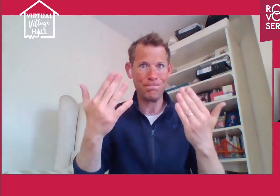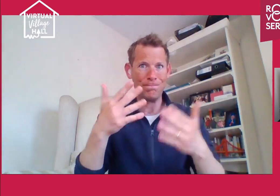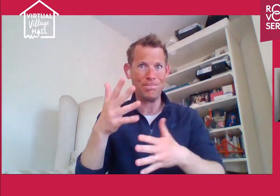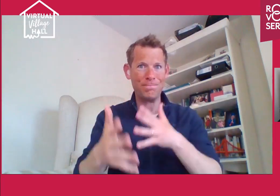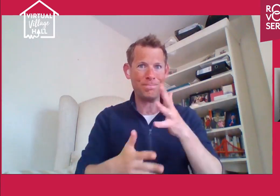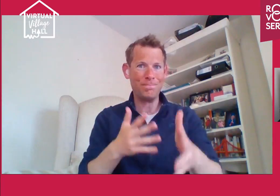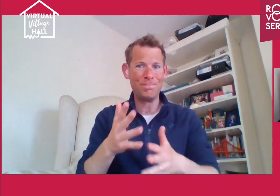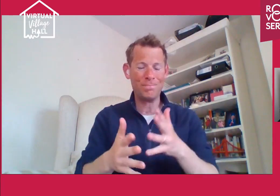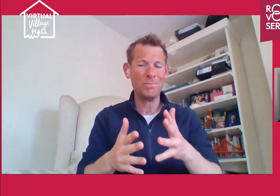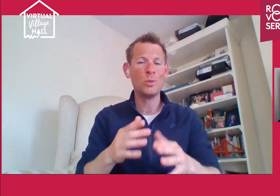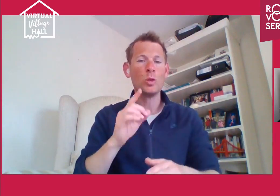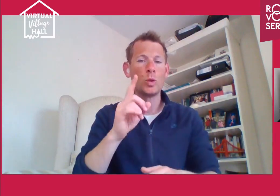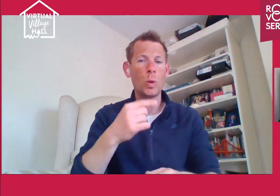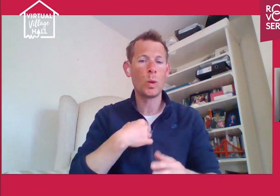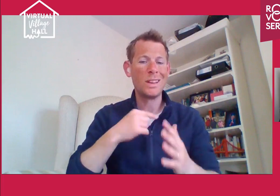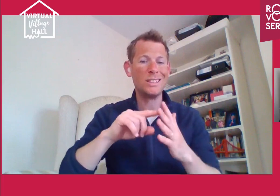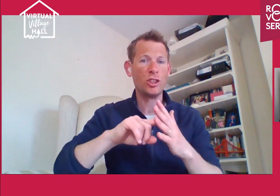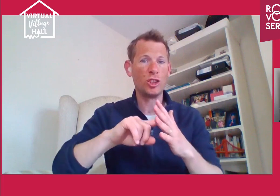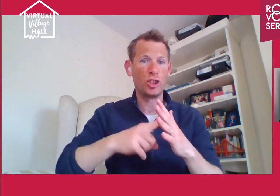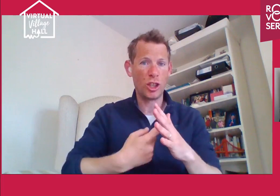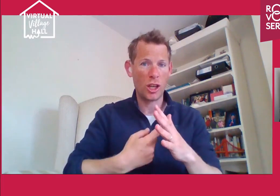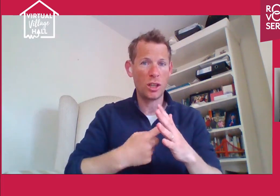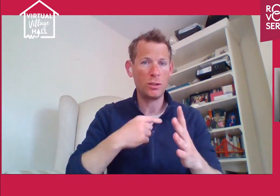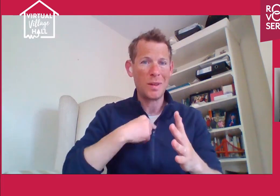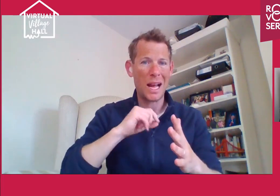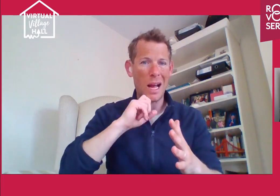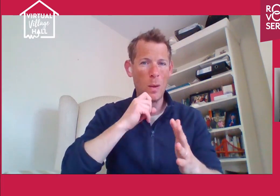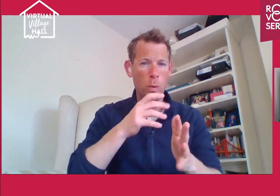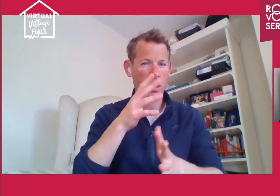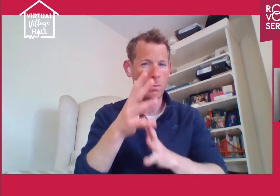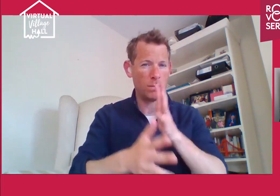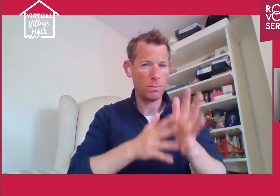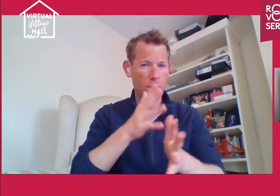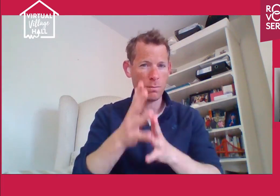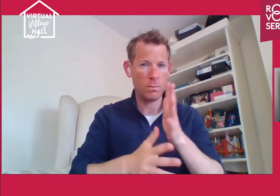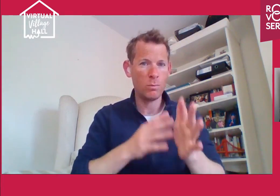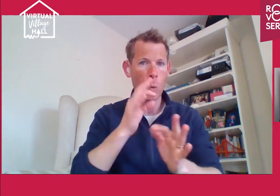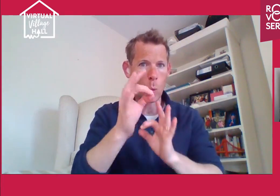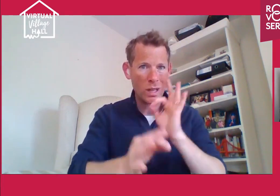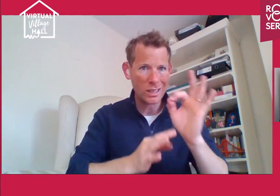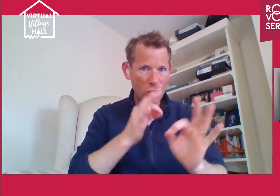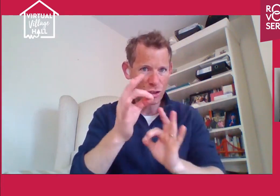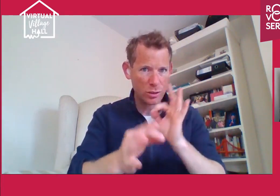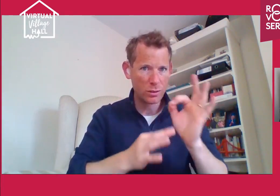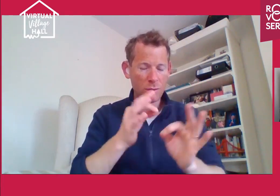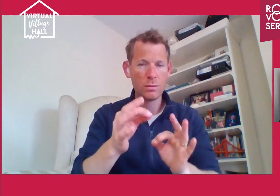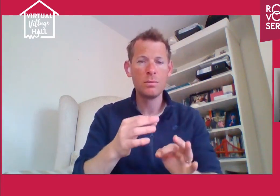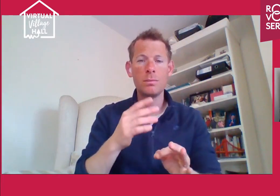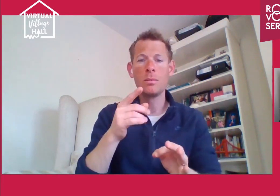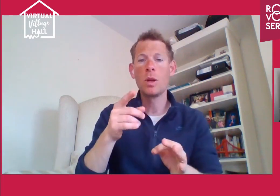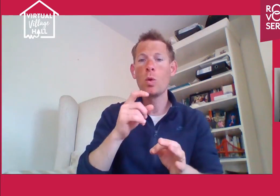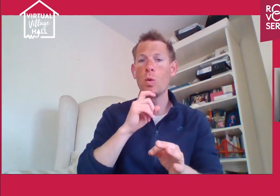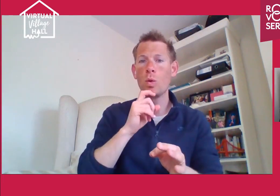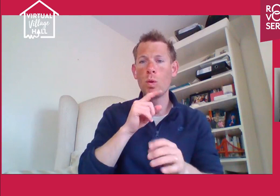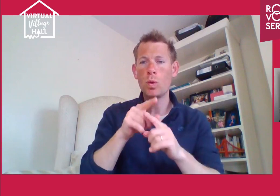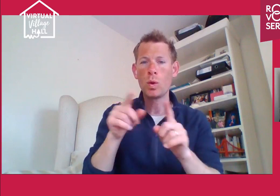for the first time you're thinking, oh, here we go, we're learning how to sign. So give it a practice, give it a go as I ask